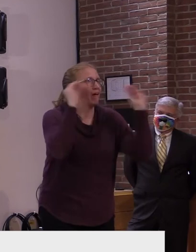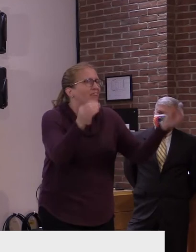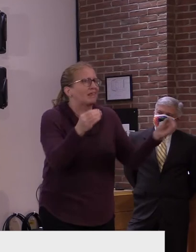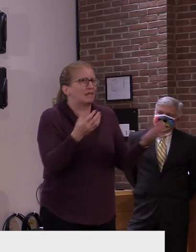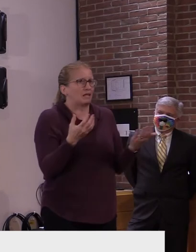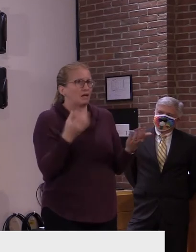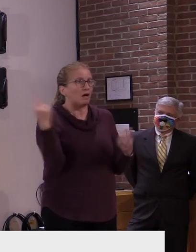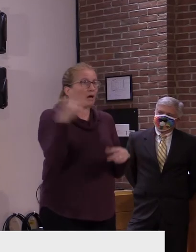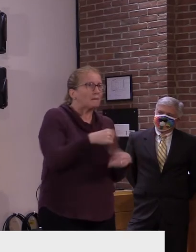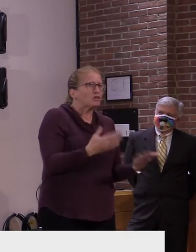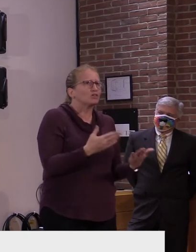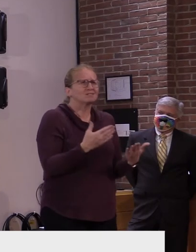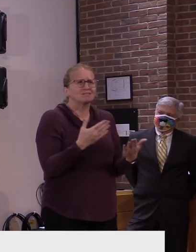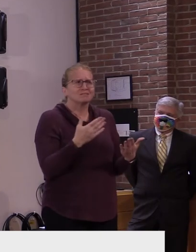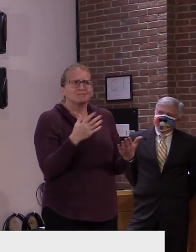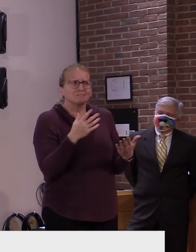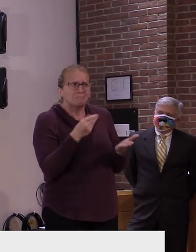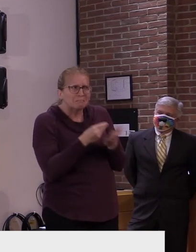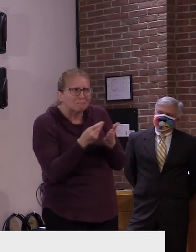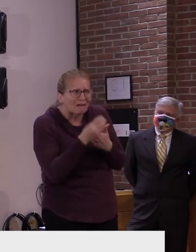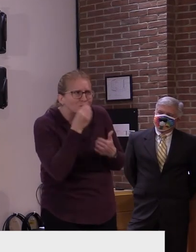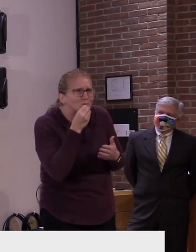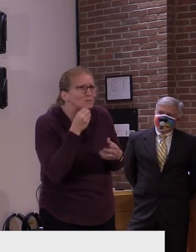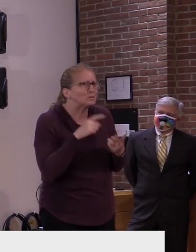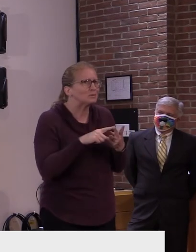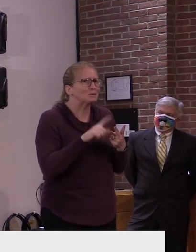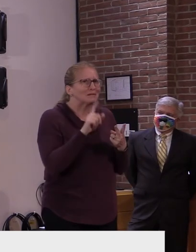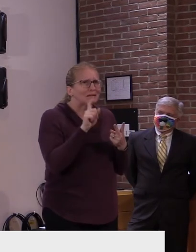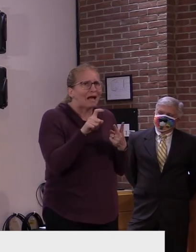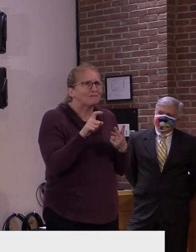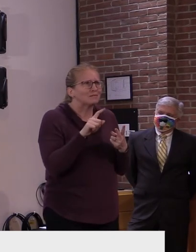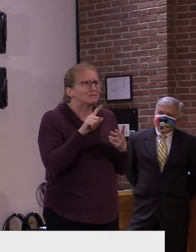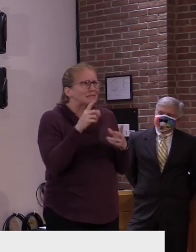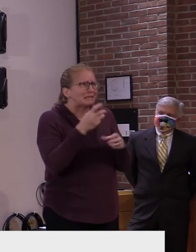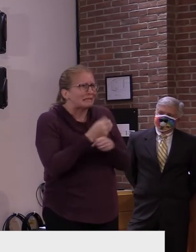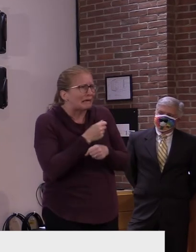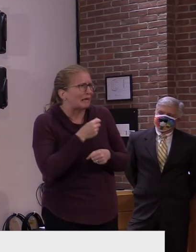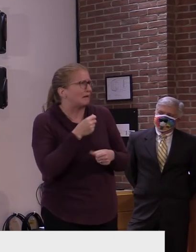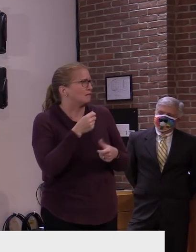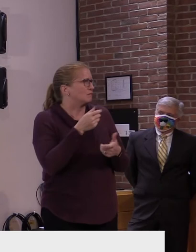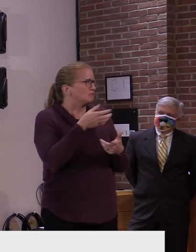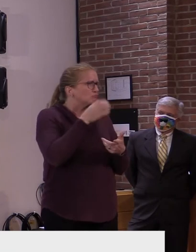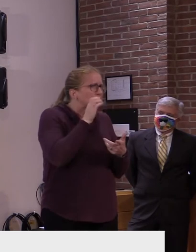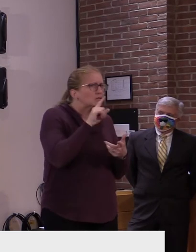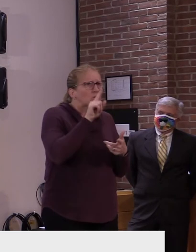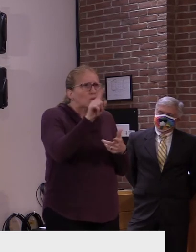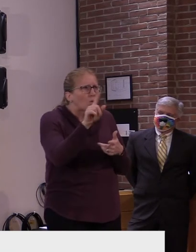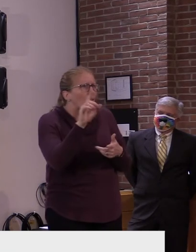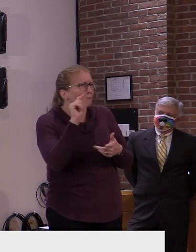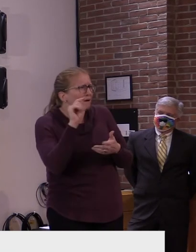existence so certainly essential work essential educational needs